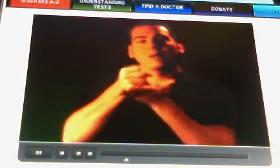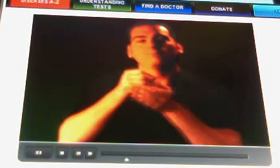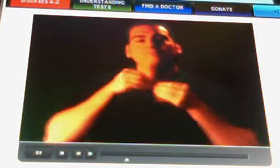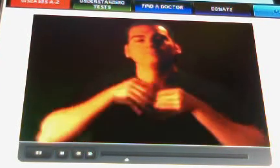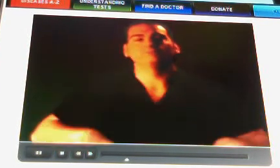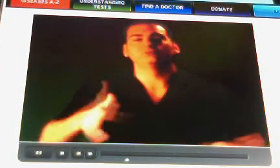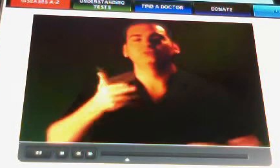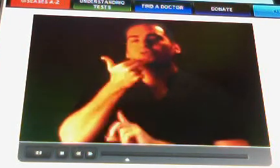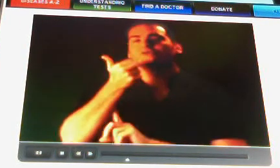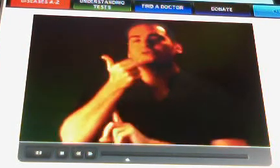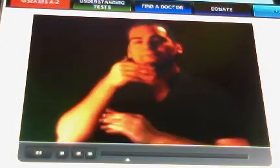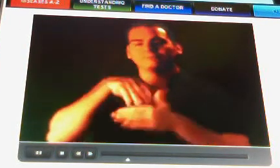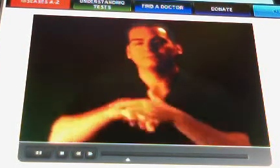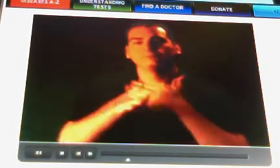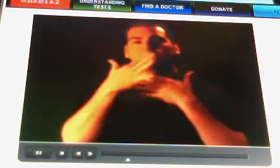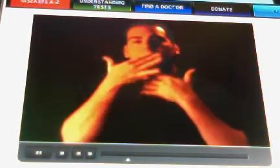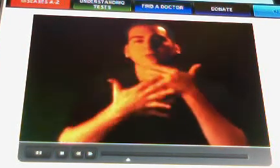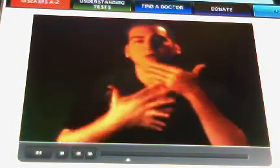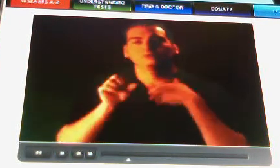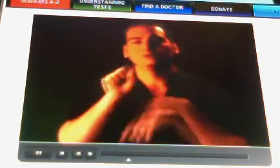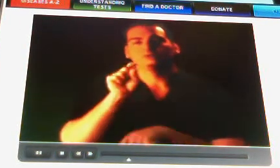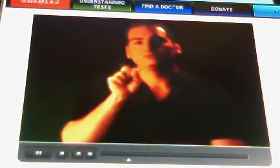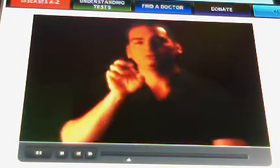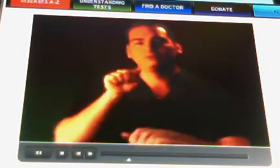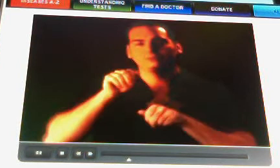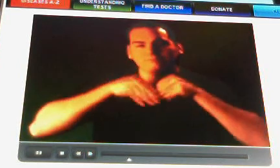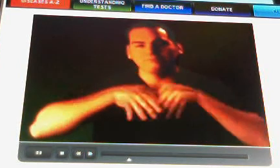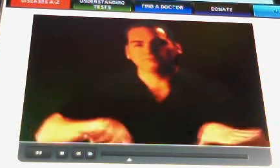Your pancreas makes insulin,